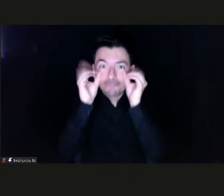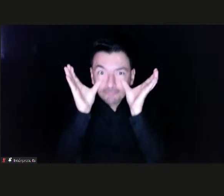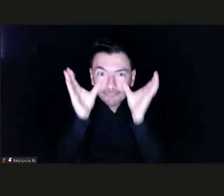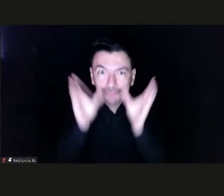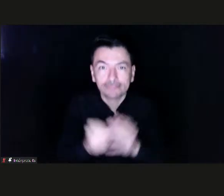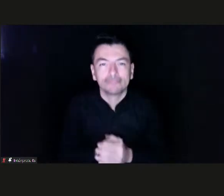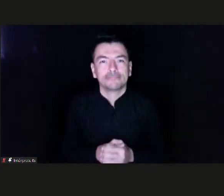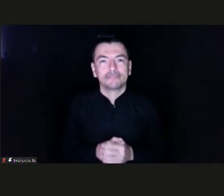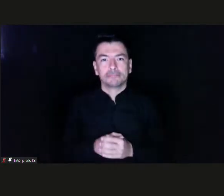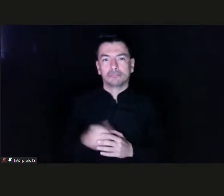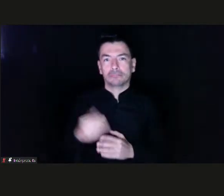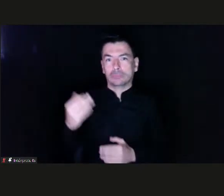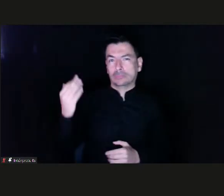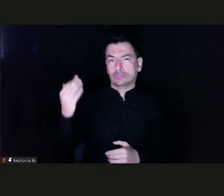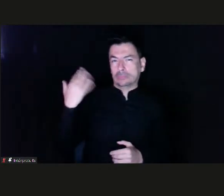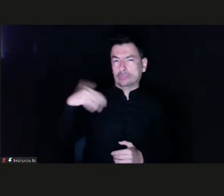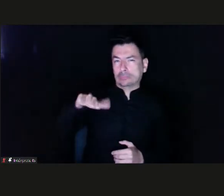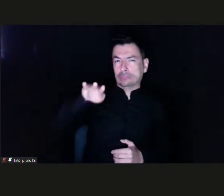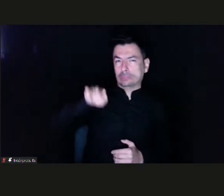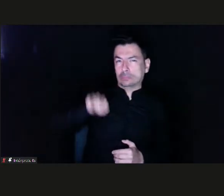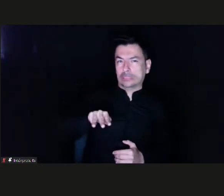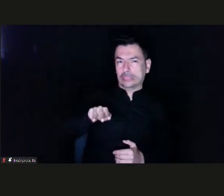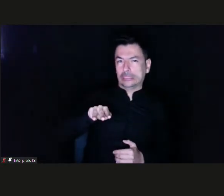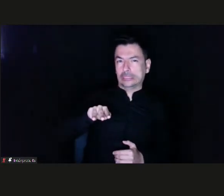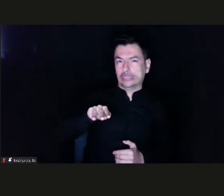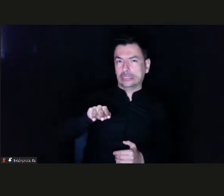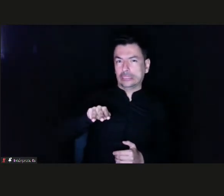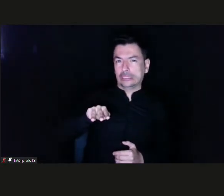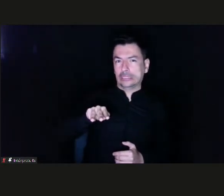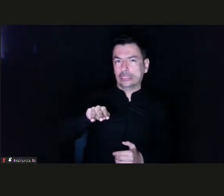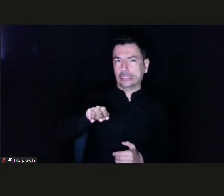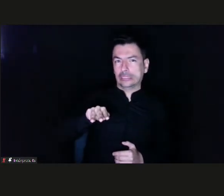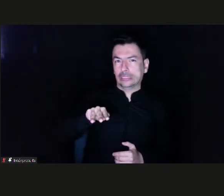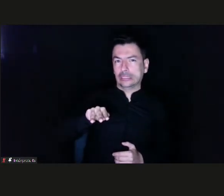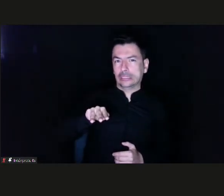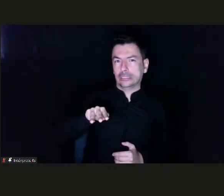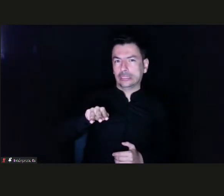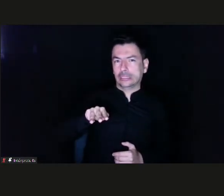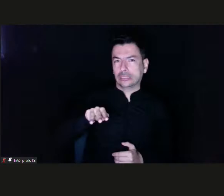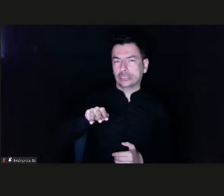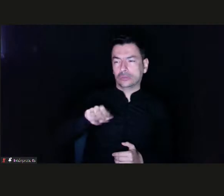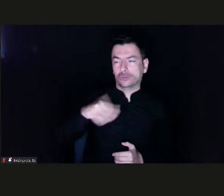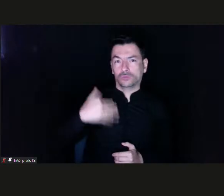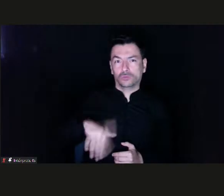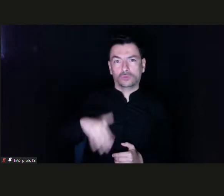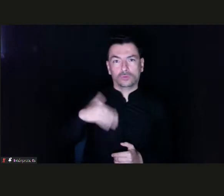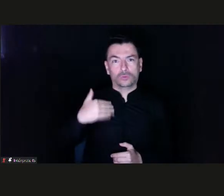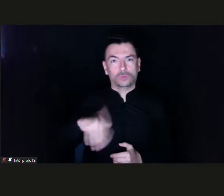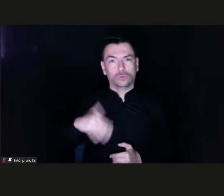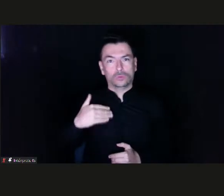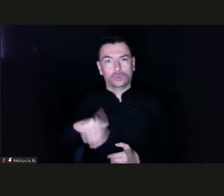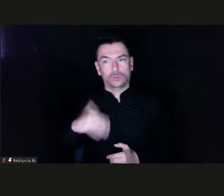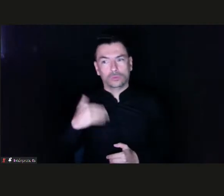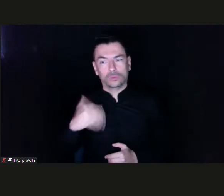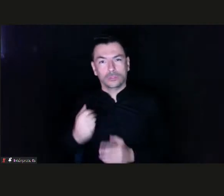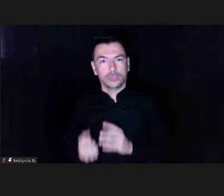changed, also in Panama. Since that time, we were under strong lockdowns, one of the